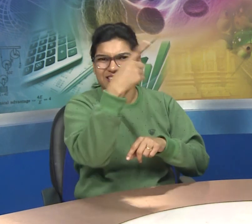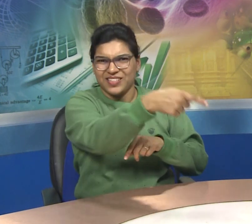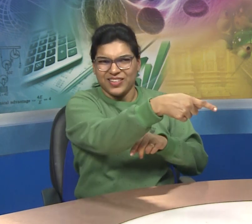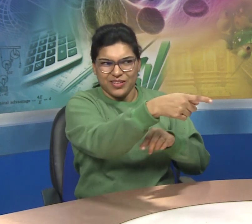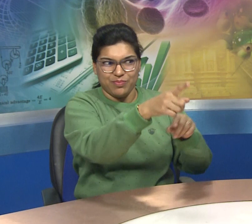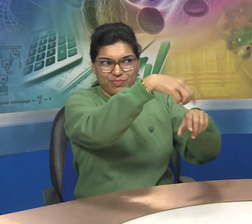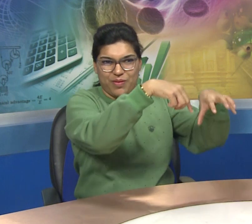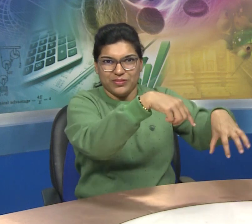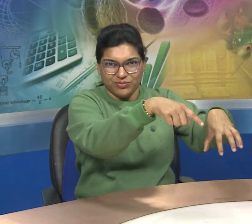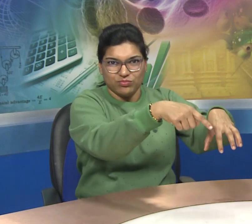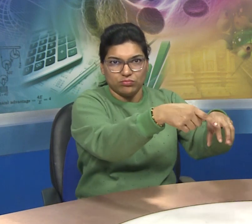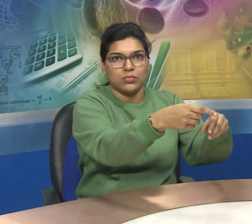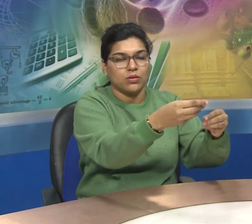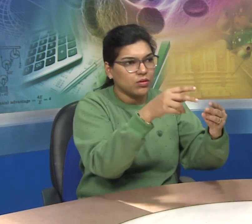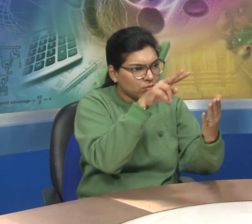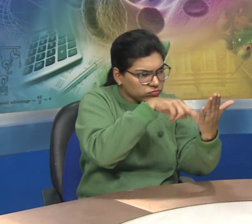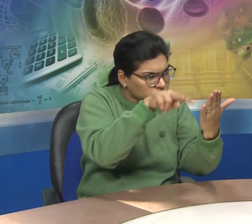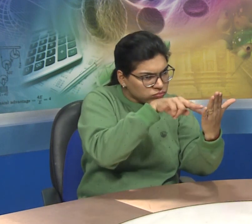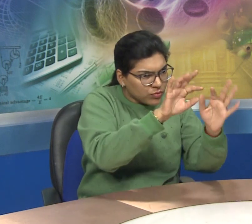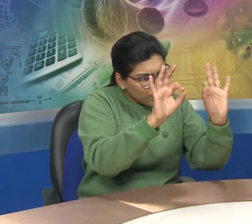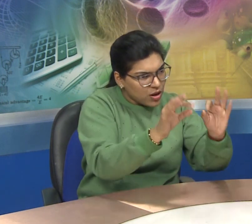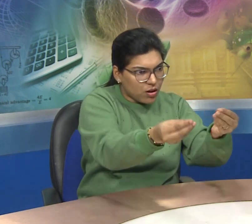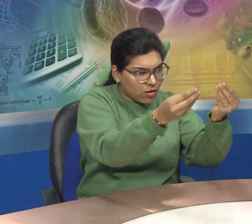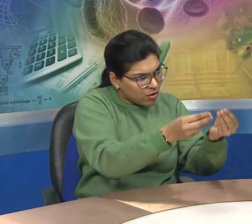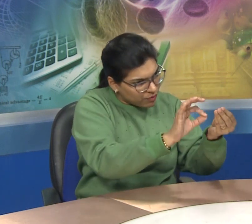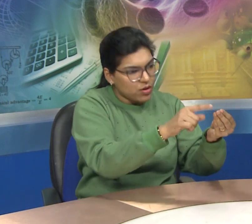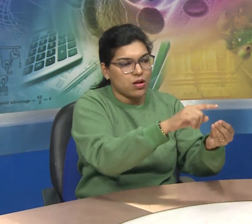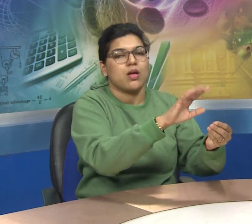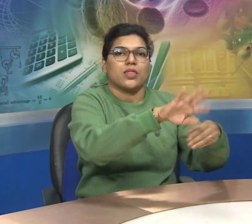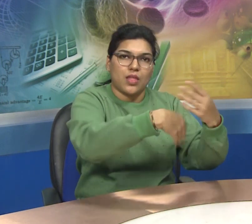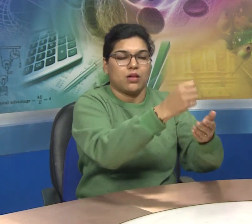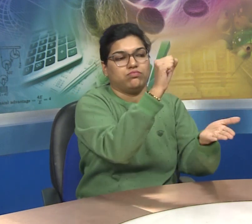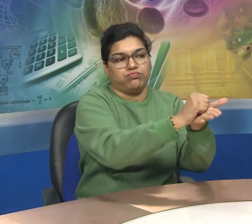In the order of appearance, first primary sources are published,